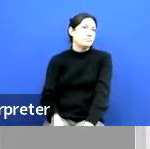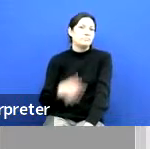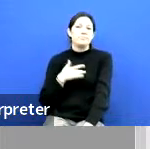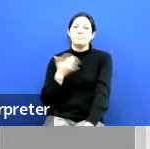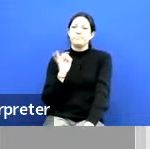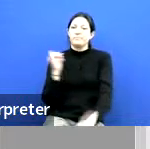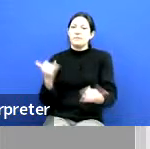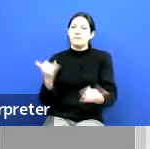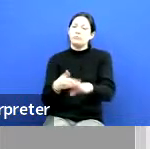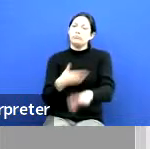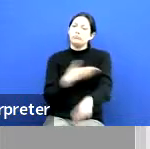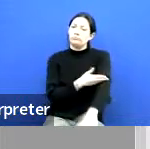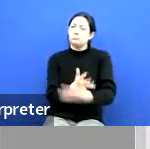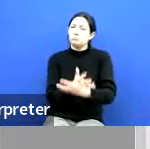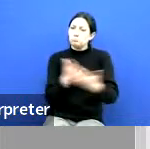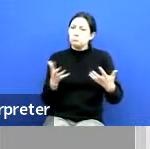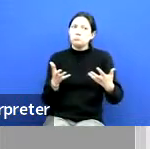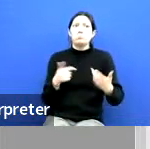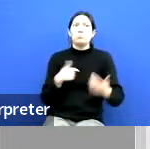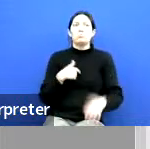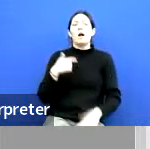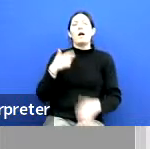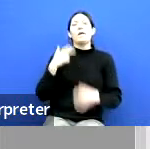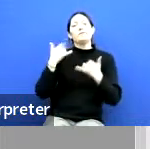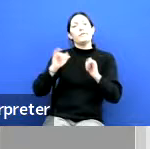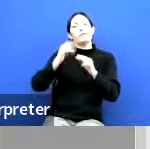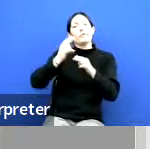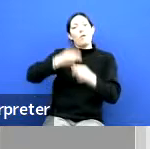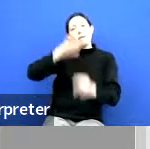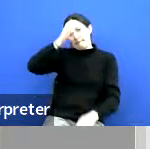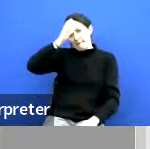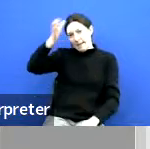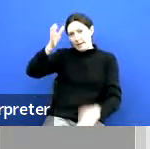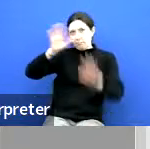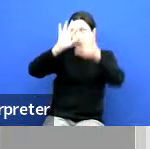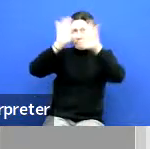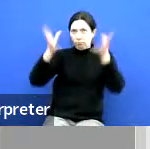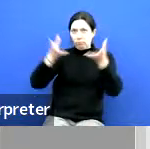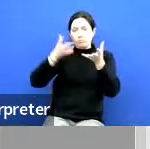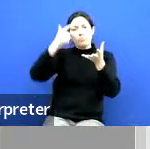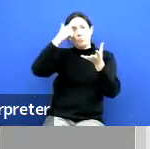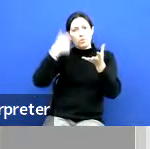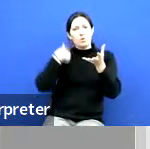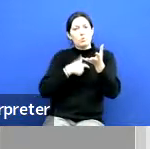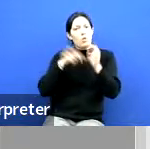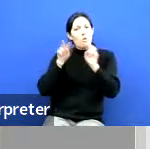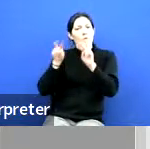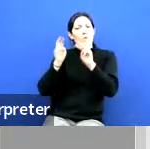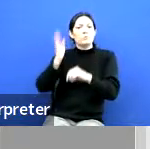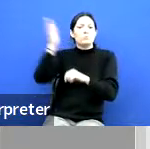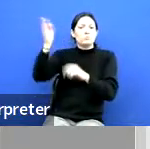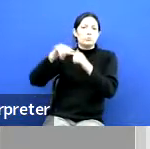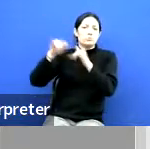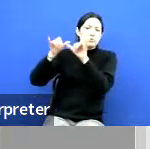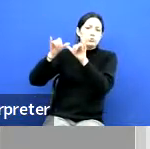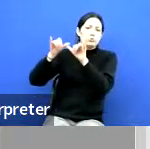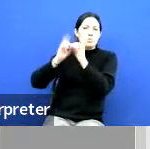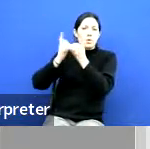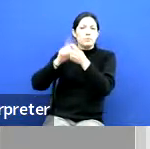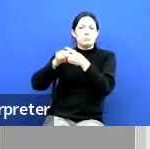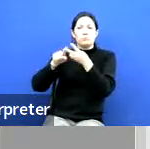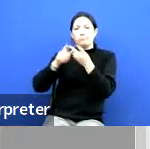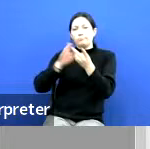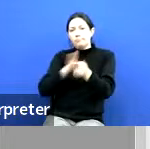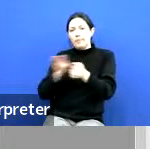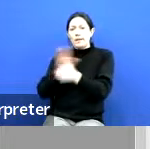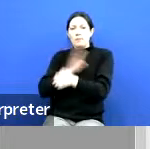to where it is now. I do call it a concept plan because we're looking forward to submitting to the engineering department and the planning board and working with them